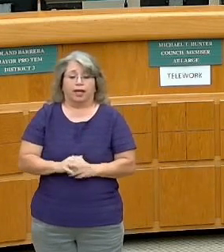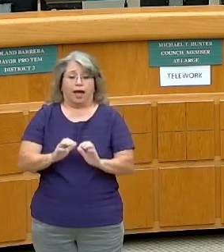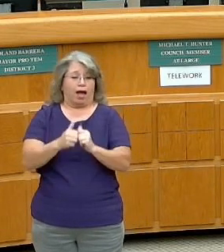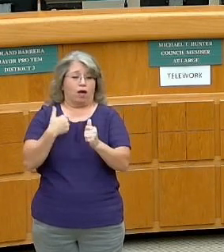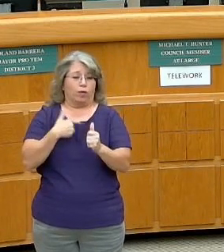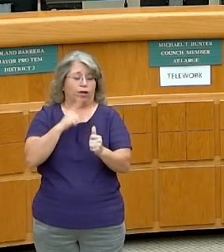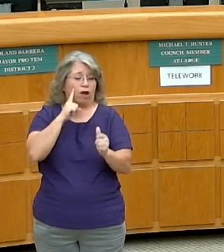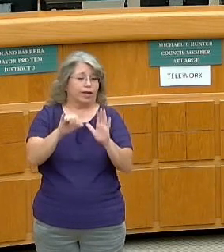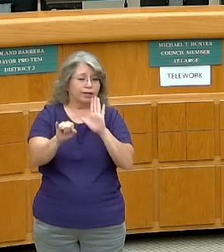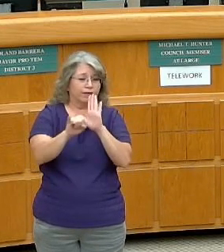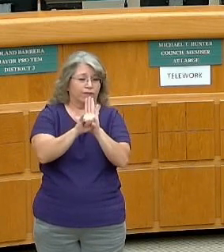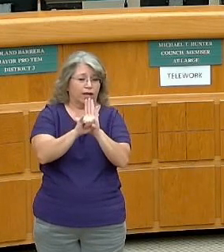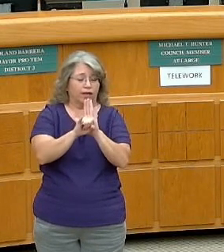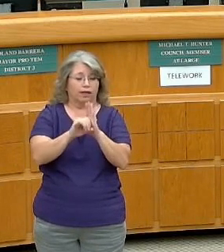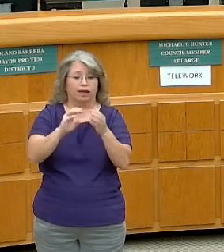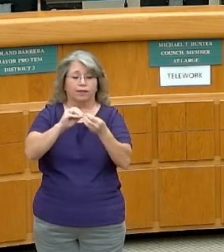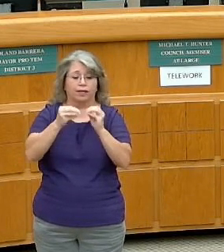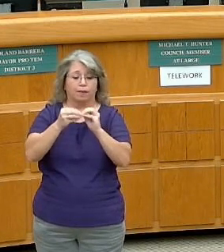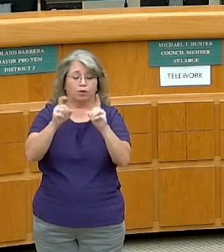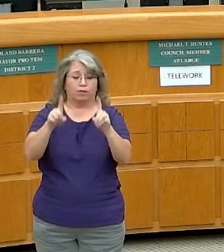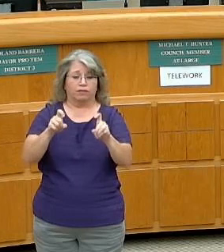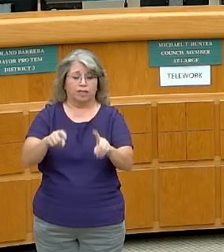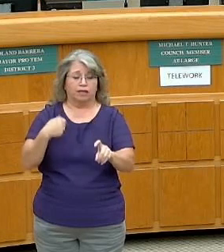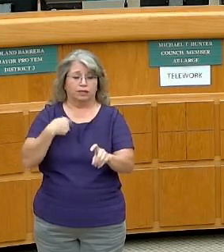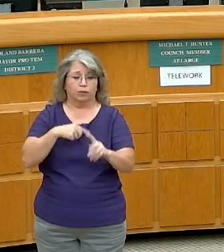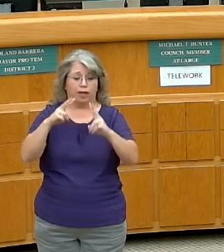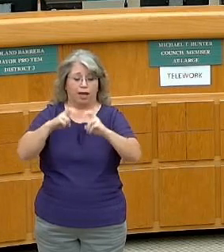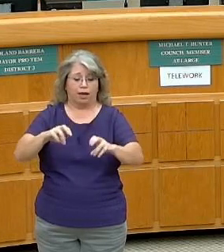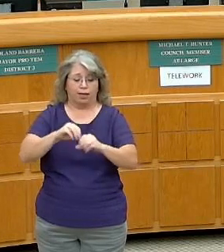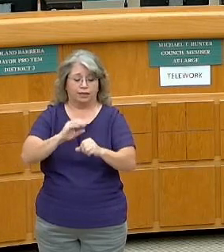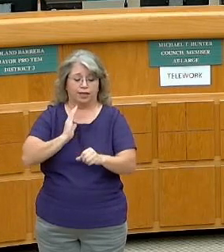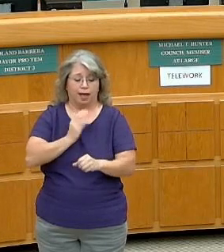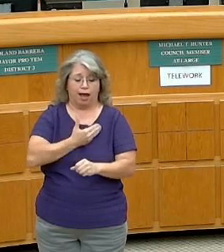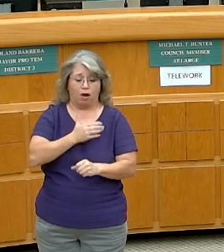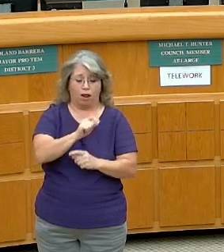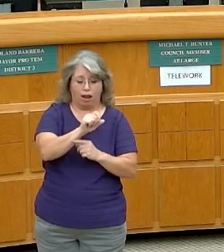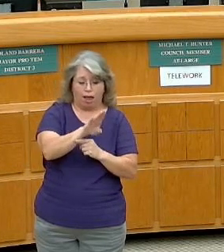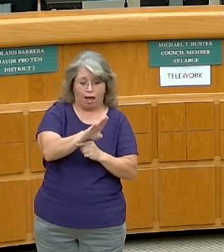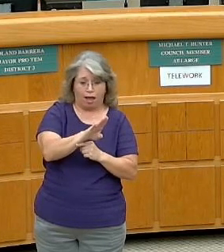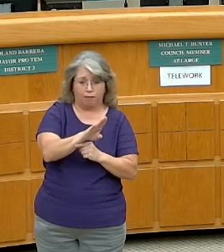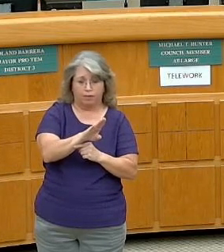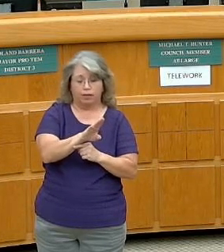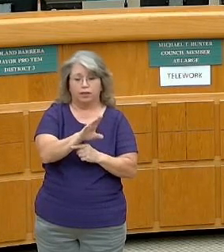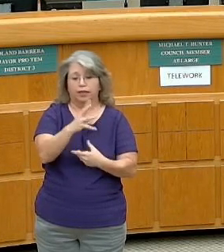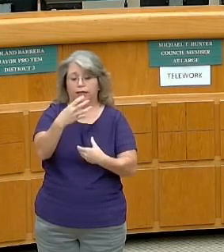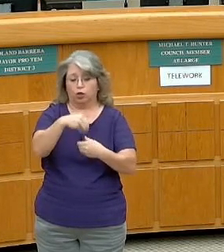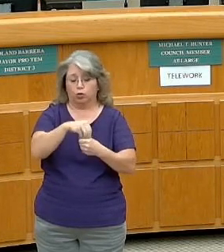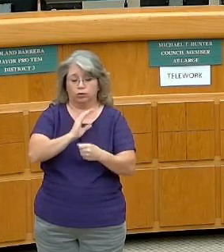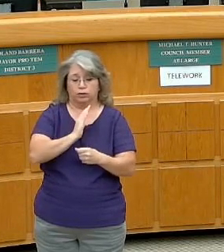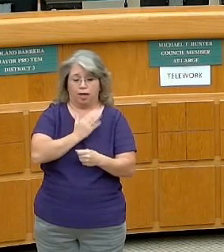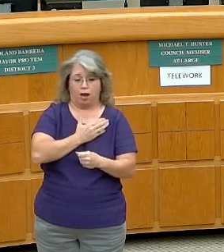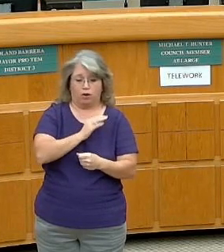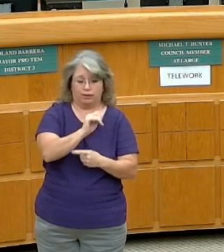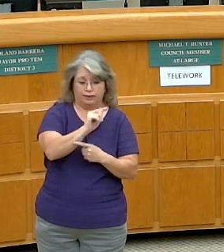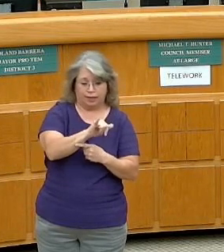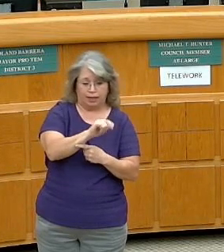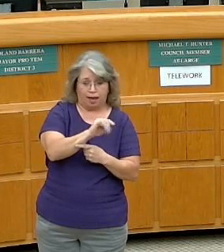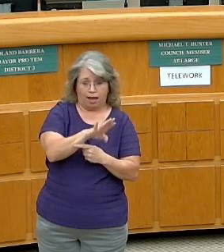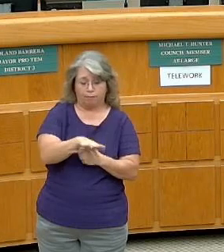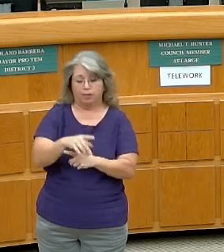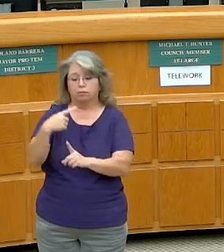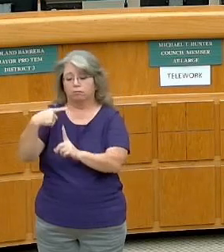number of tests that we are analyzing in our labs, both the cities and counties lab as well as the private labs, is